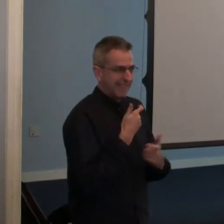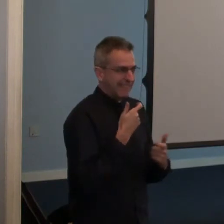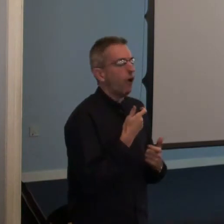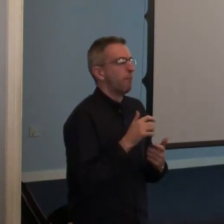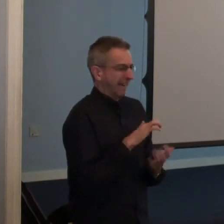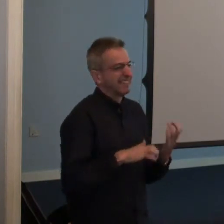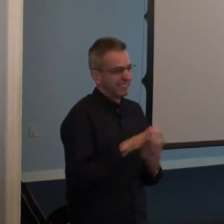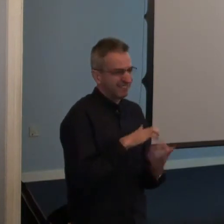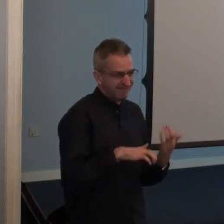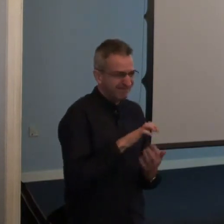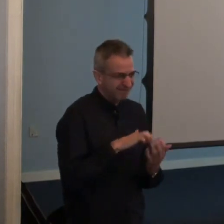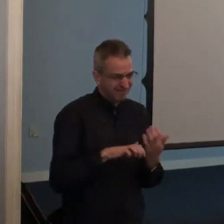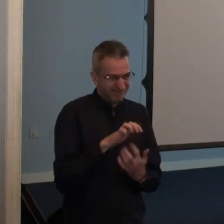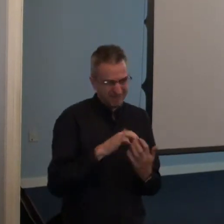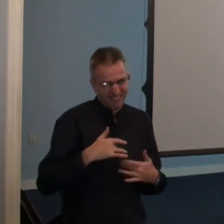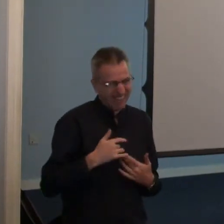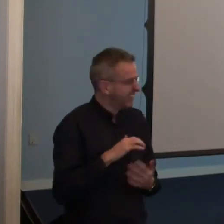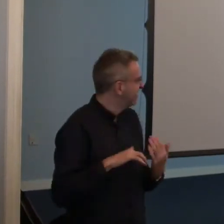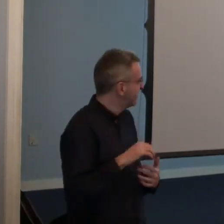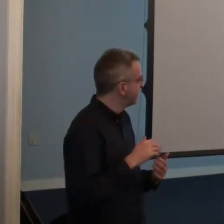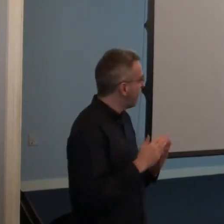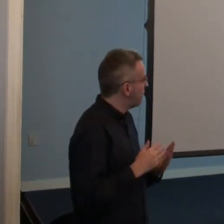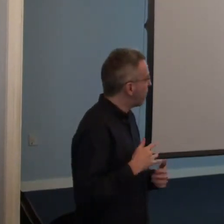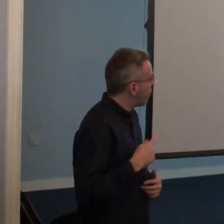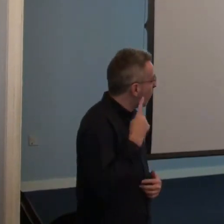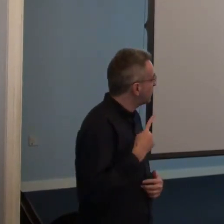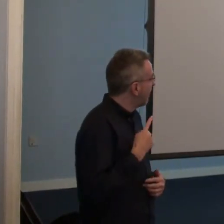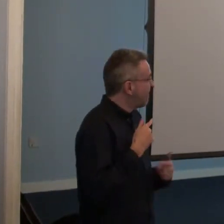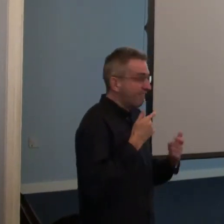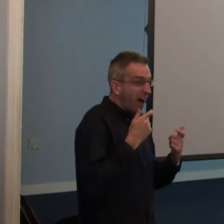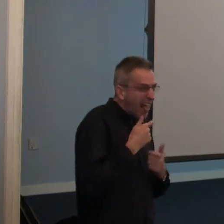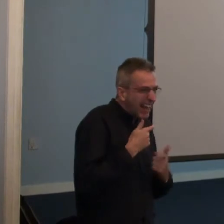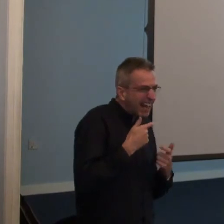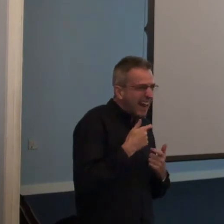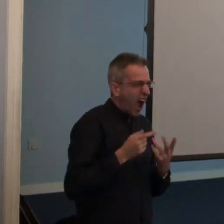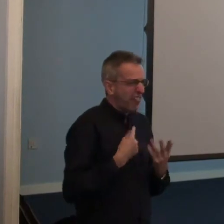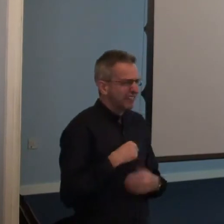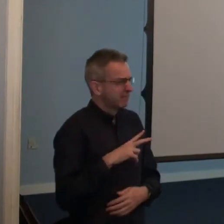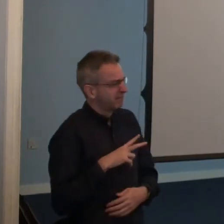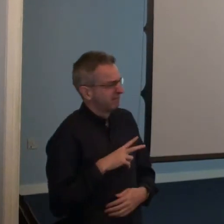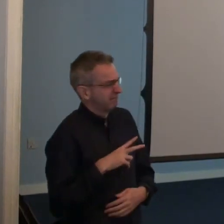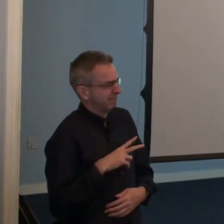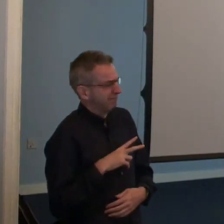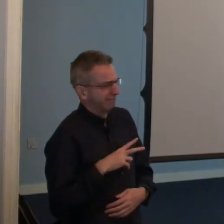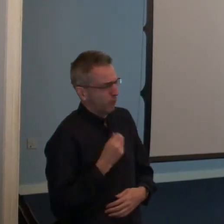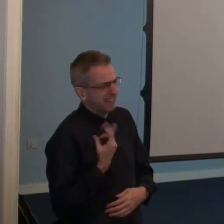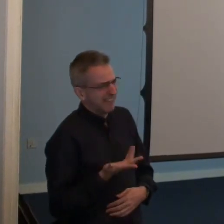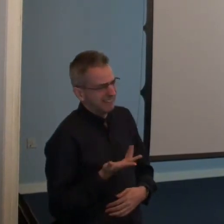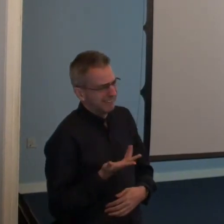Now, the deaf comedy, the responses to that were quite mixed, actually. Some people did think it was funny. Other people didn't get it,